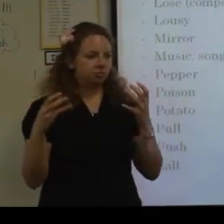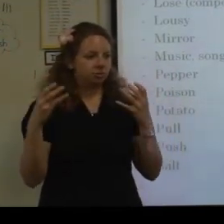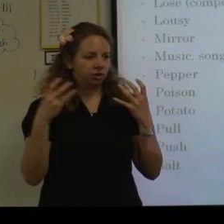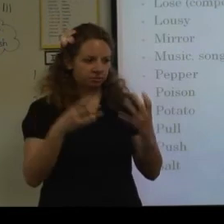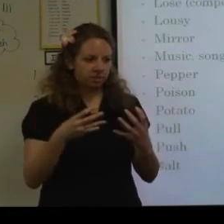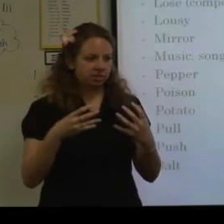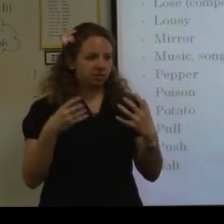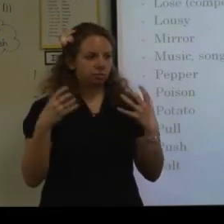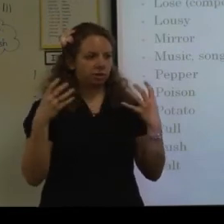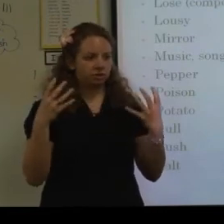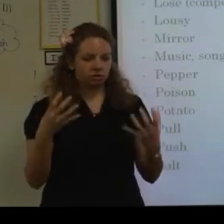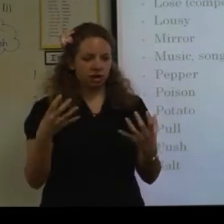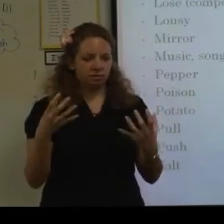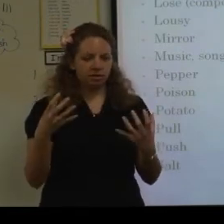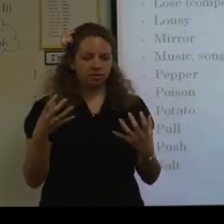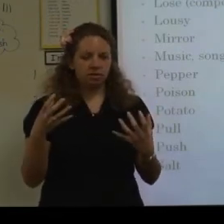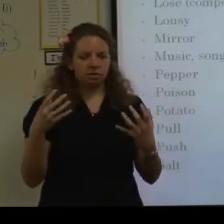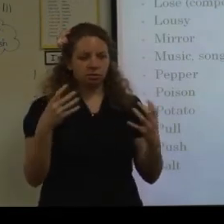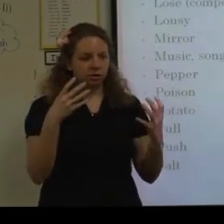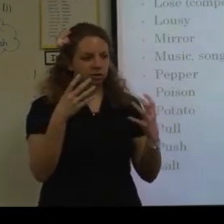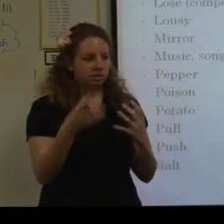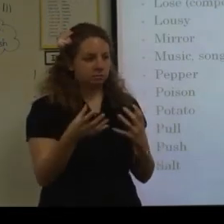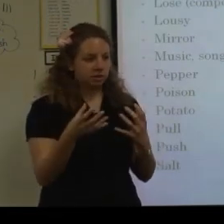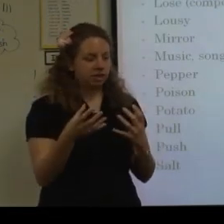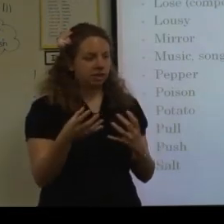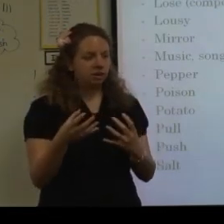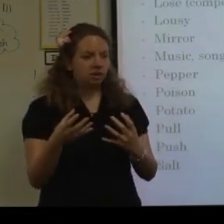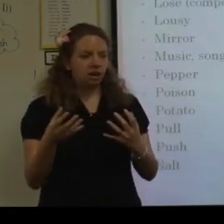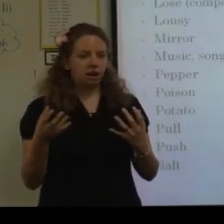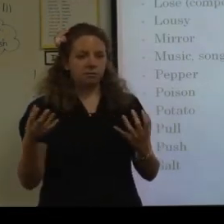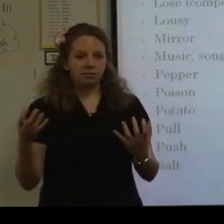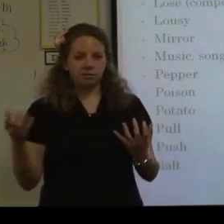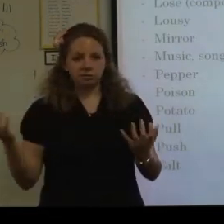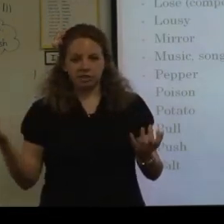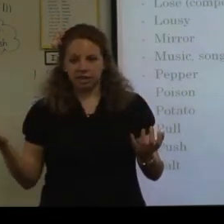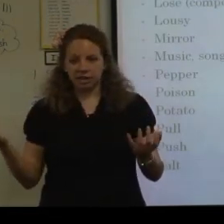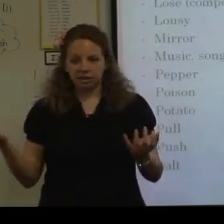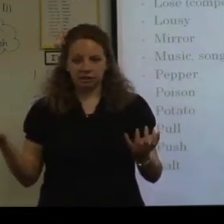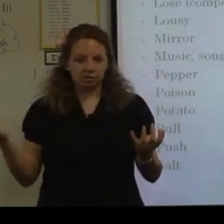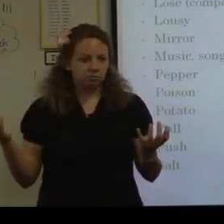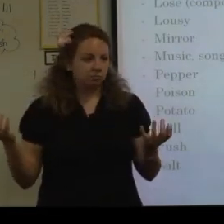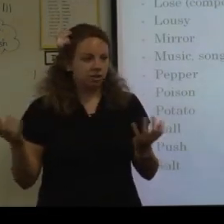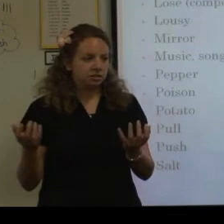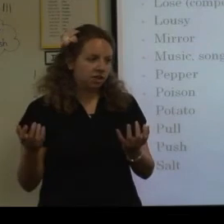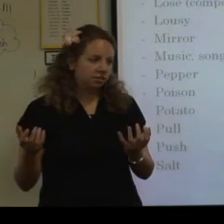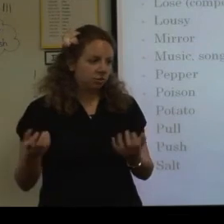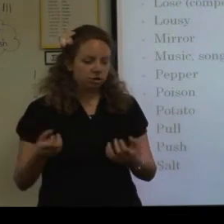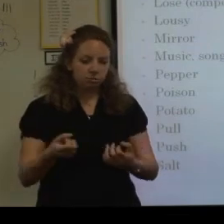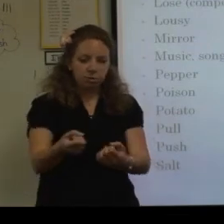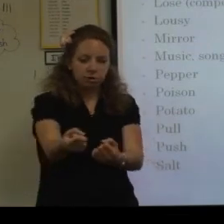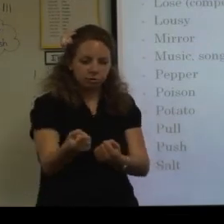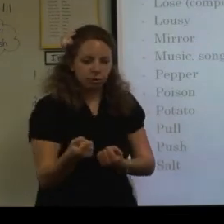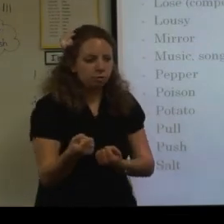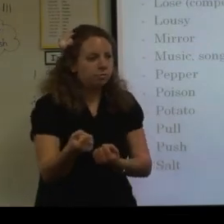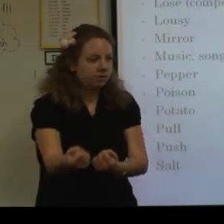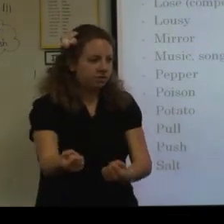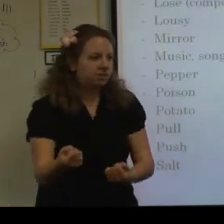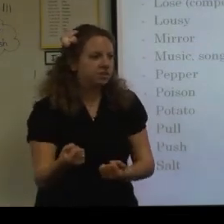actual circumstances, what you're describing or what you're explaining. If you were saying playing tug of war and you pulled on a rope, then